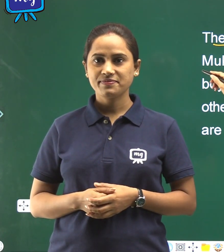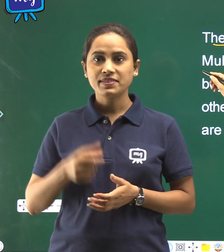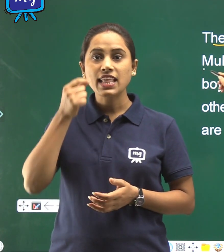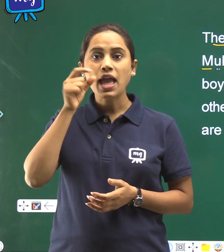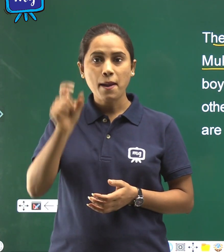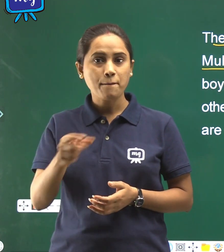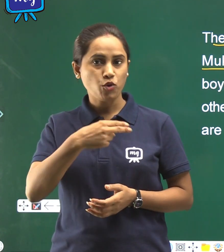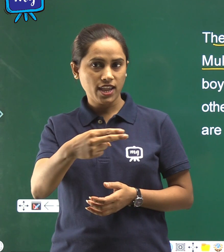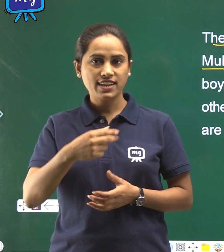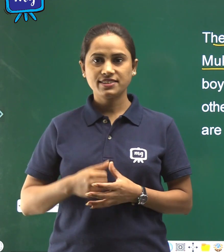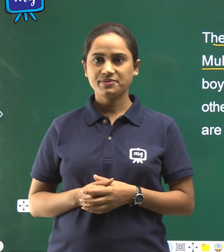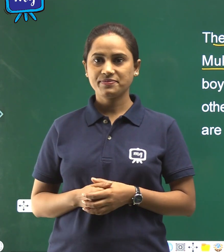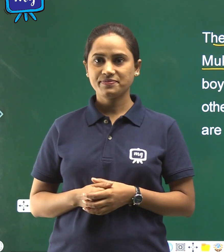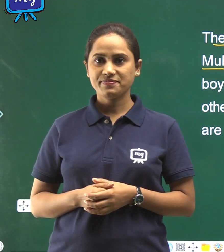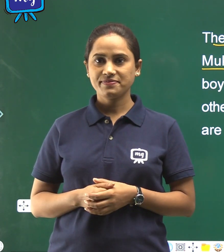Mukesh,